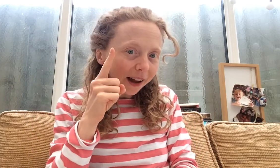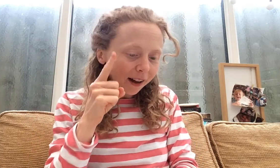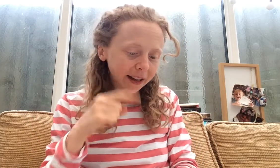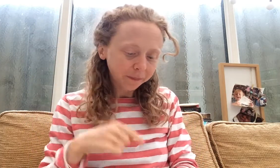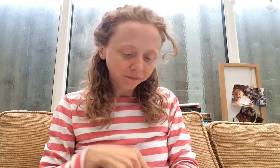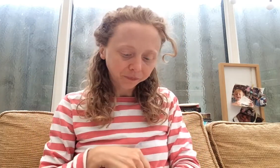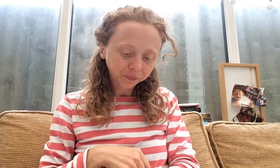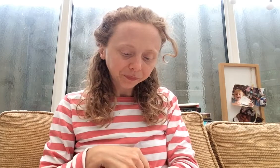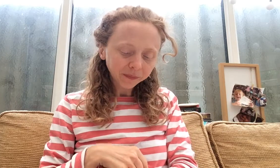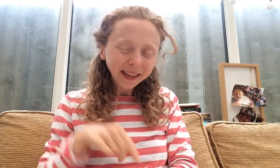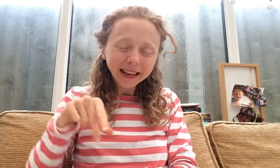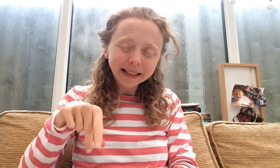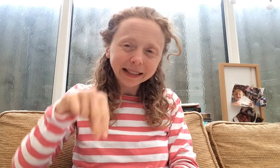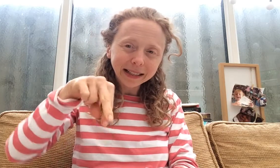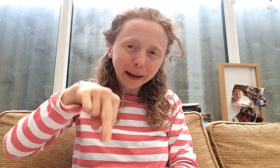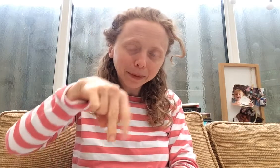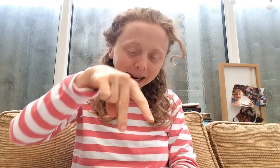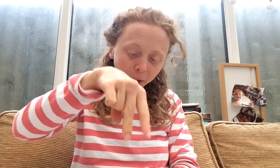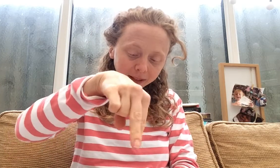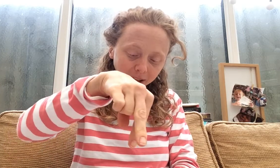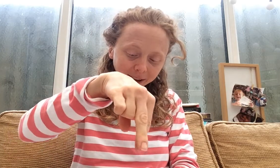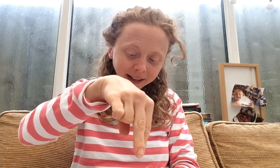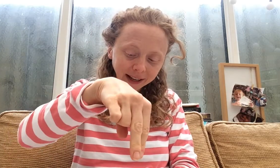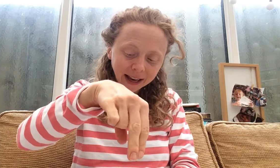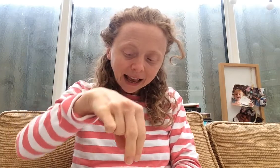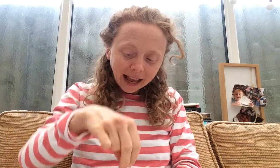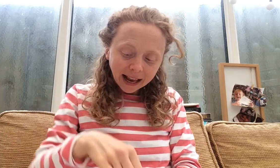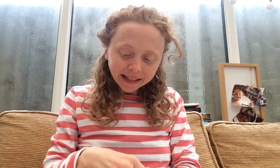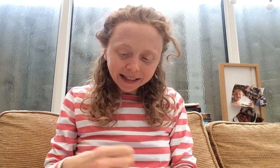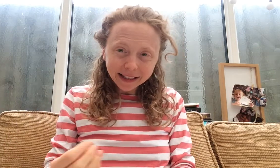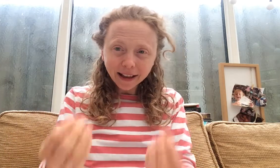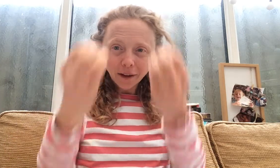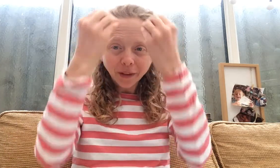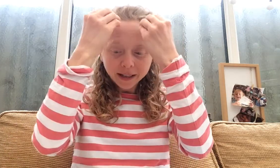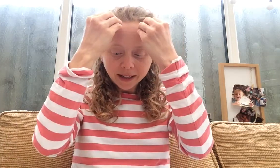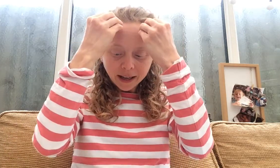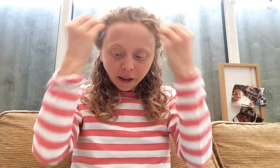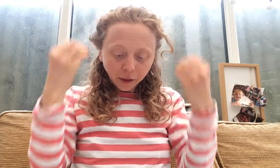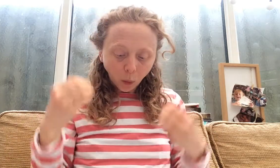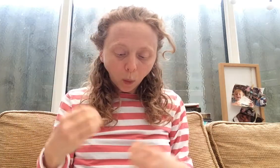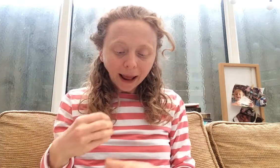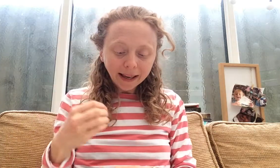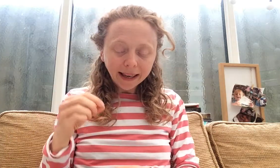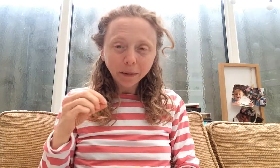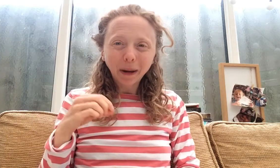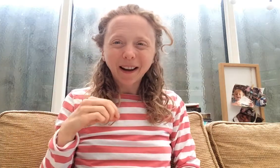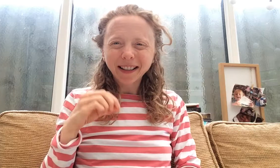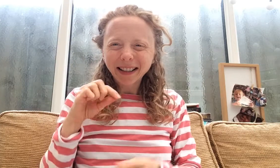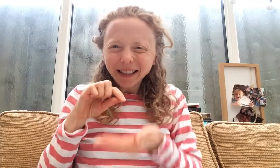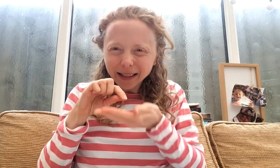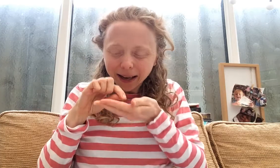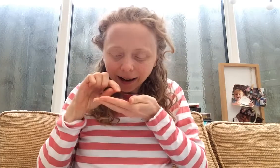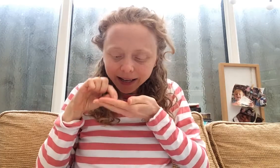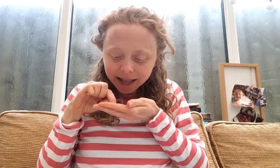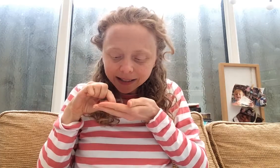eye. He stepped outside and discovered that where he had planted the tiny